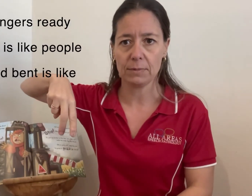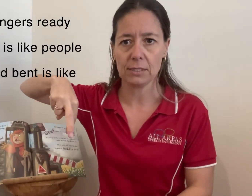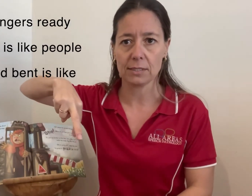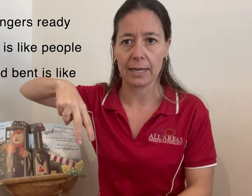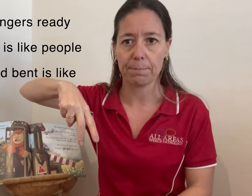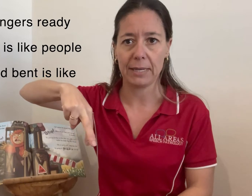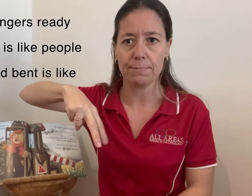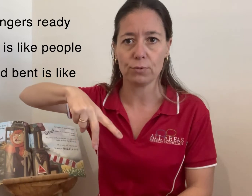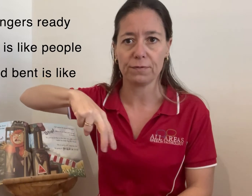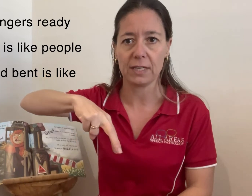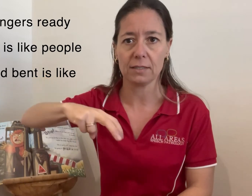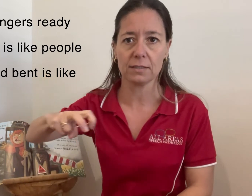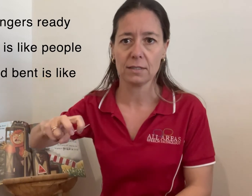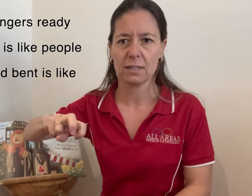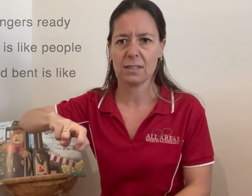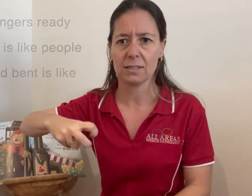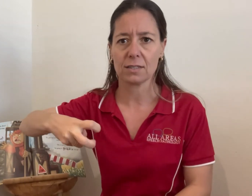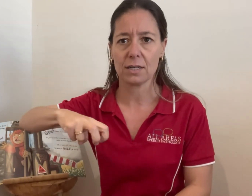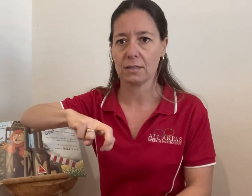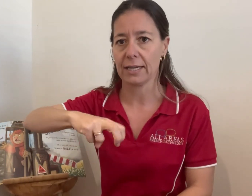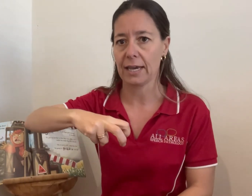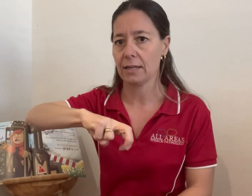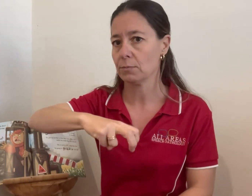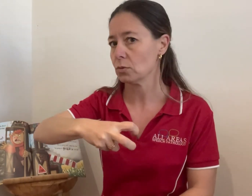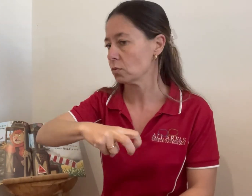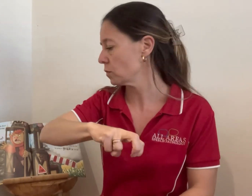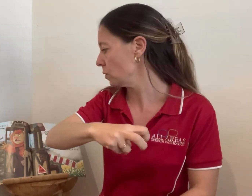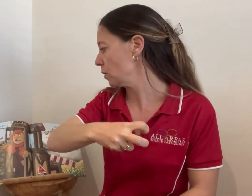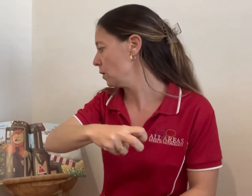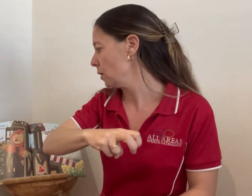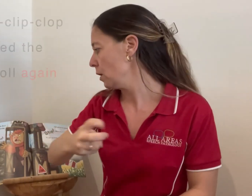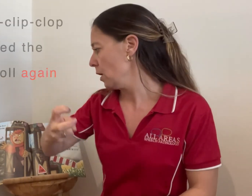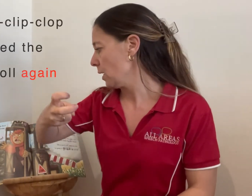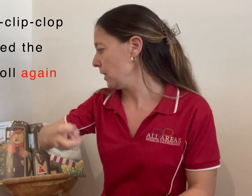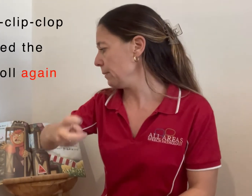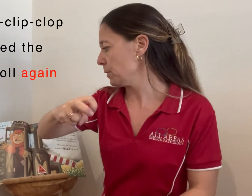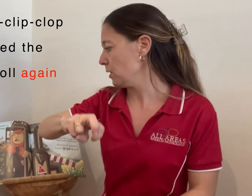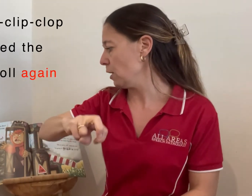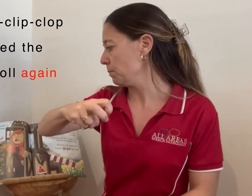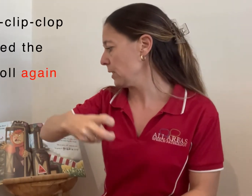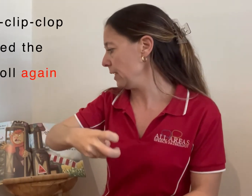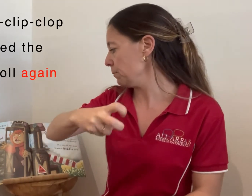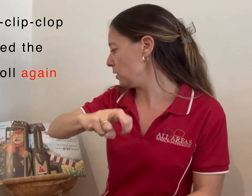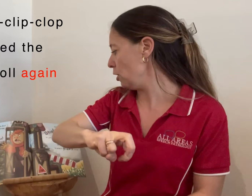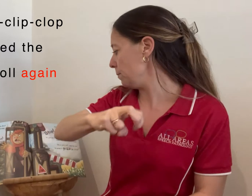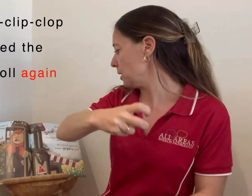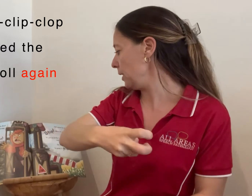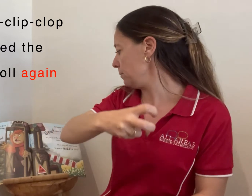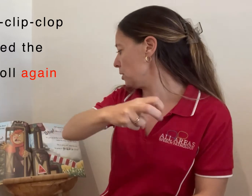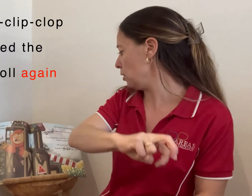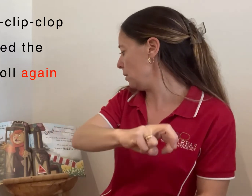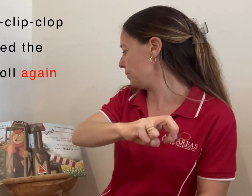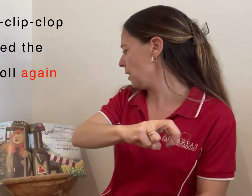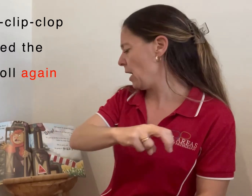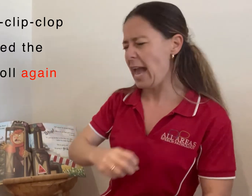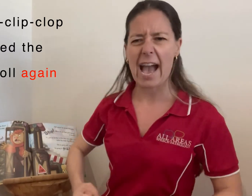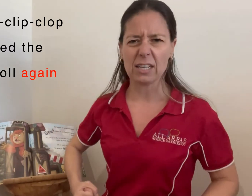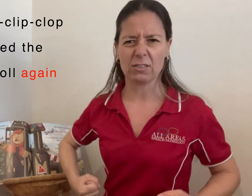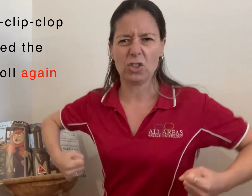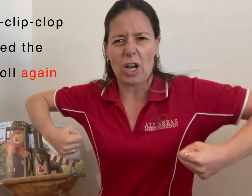like people fingers. This is kind of like animals. Clip, clop, clip, clop, clip, clop. Out jumped